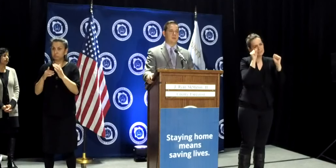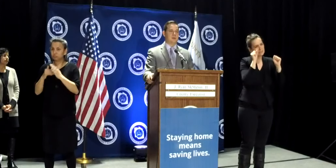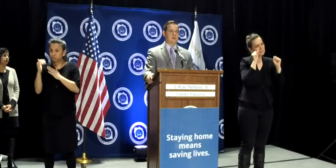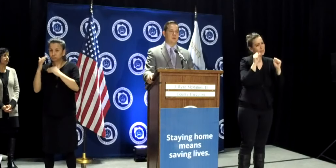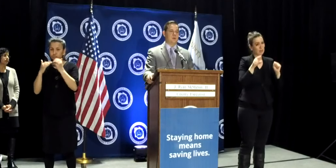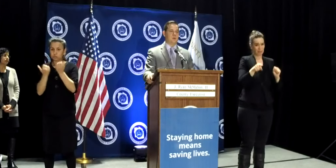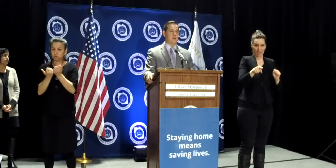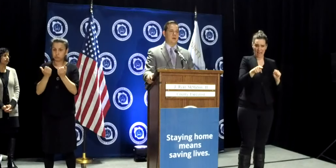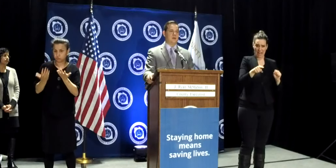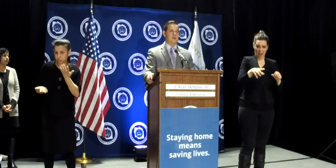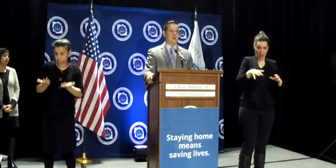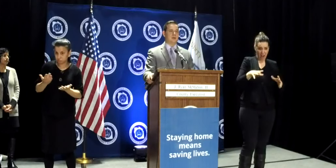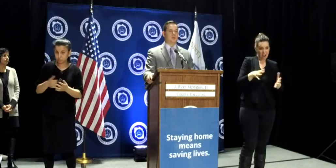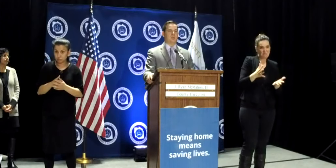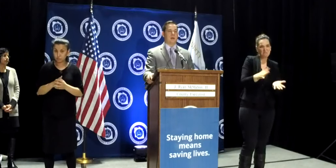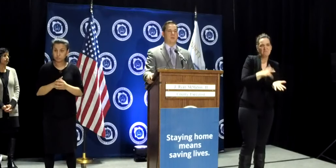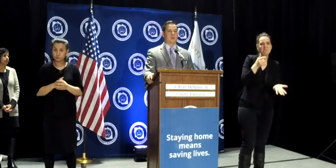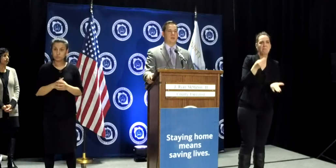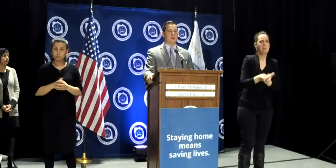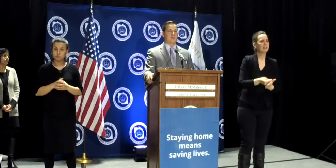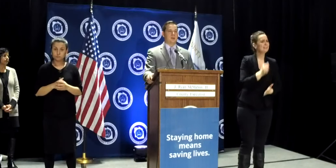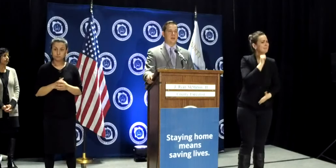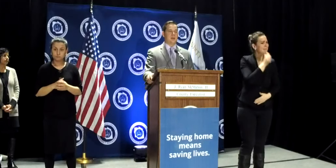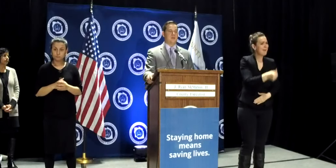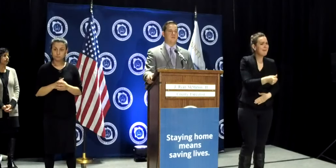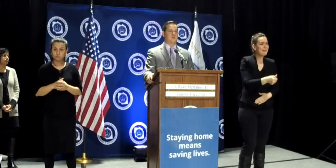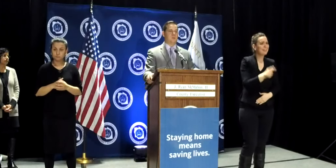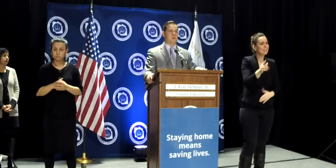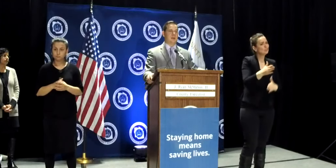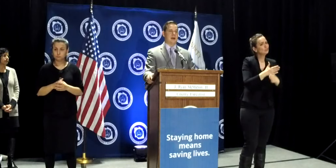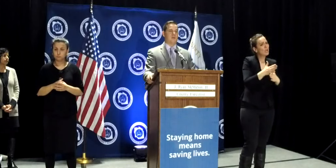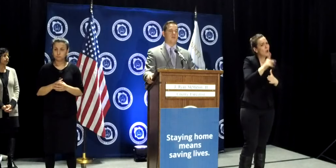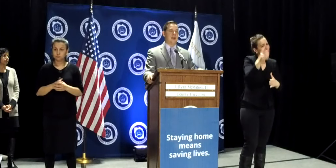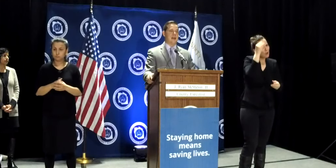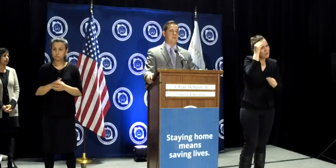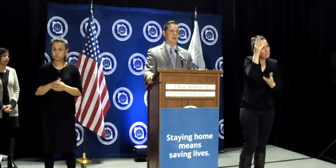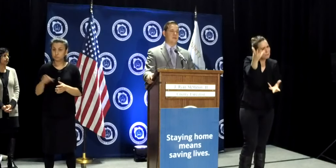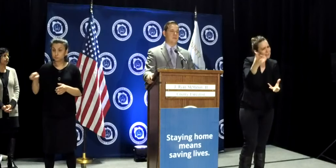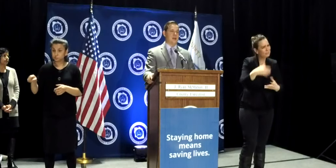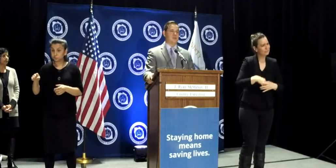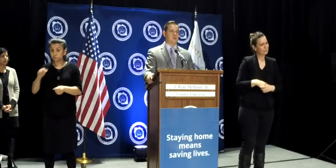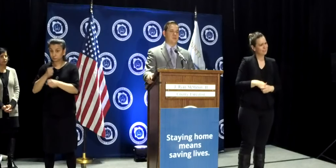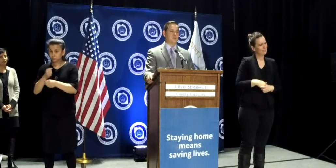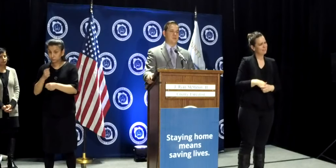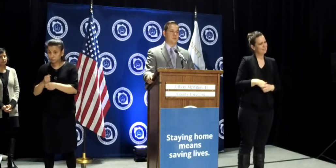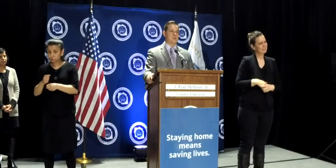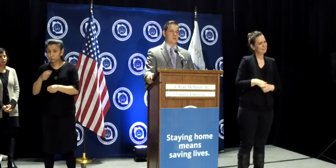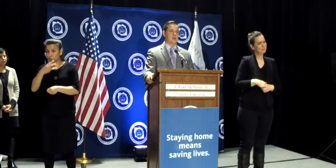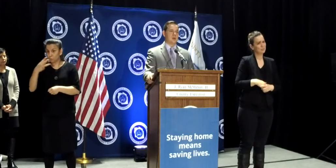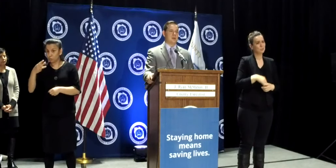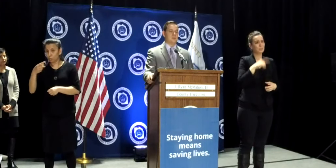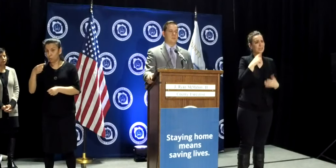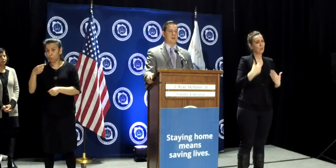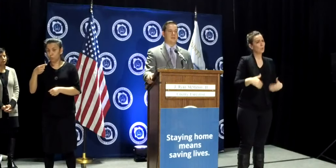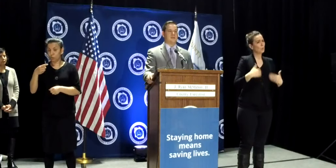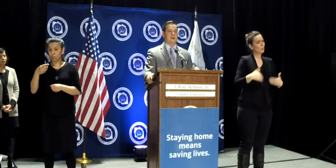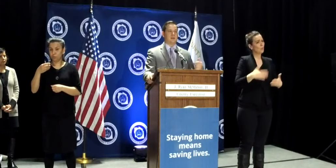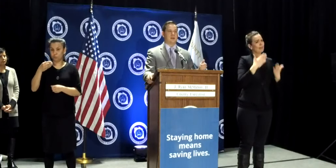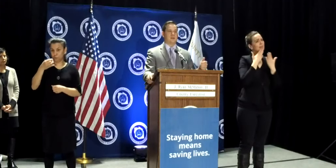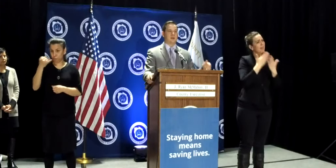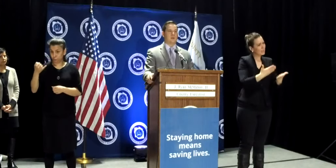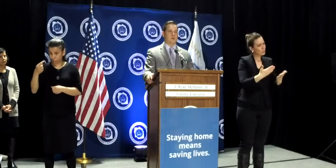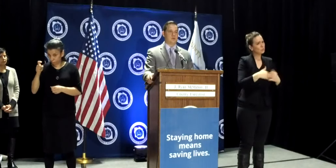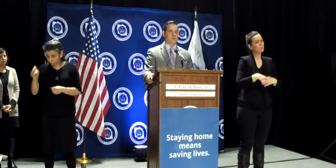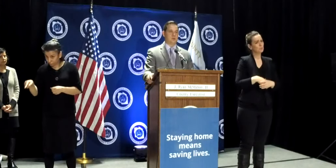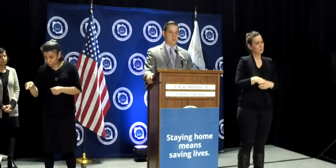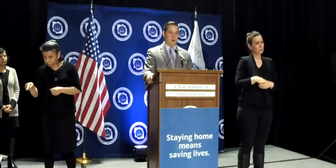just keeping their own intellectual property, they have put that out for any manufacturer to use and to make these